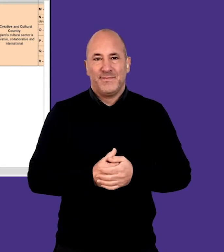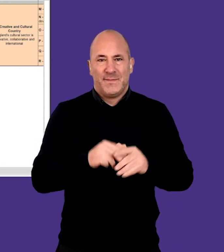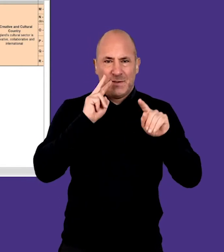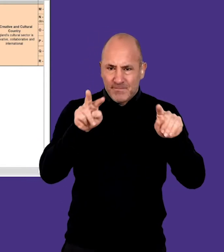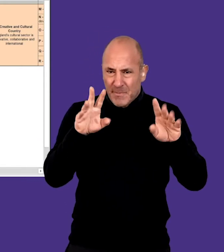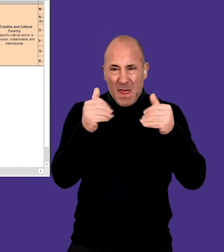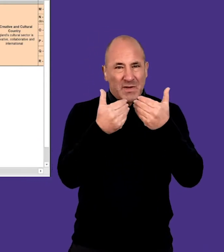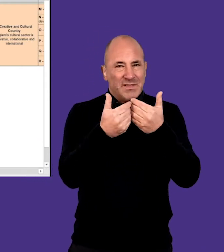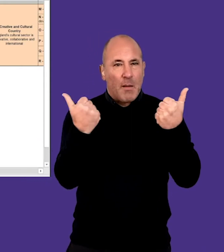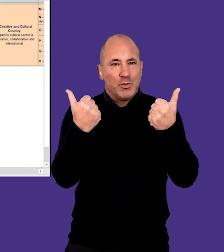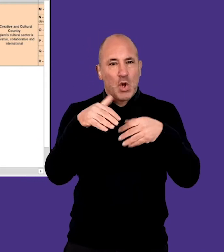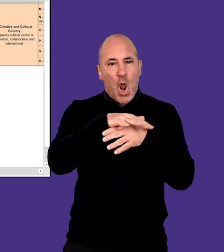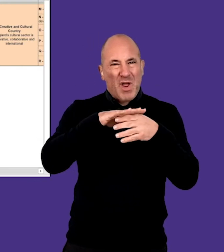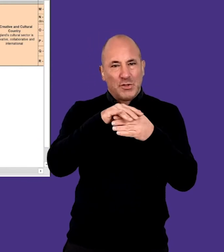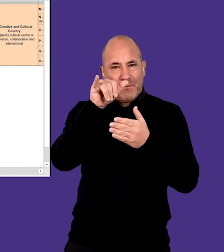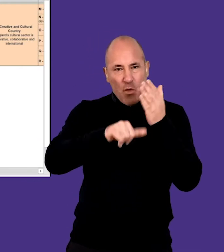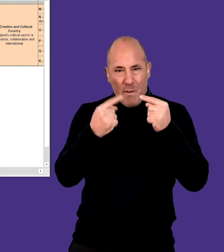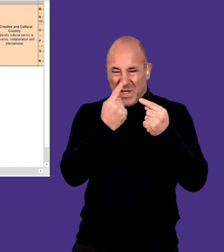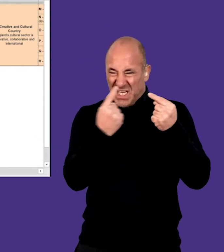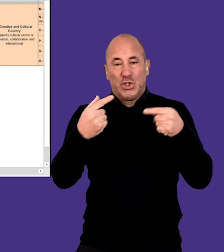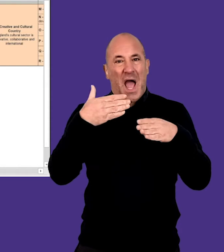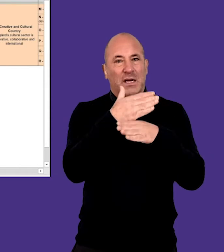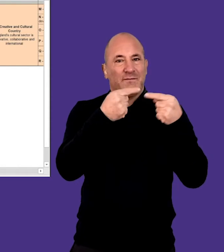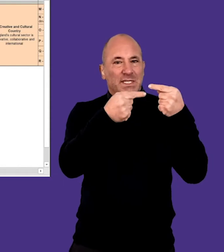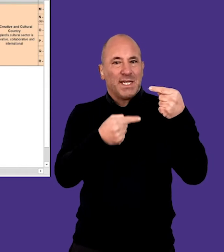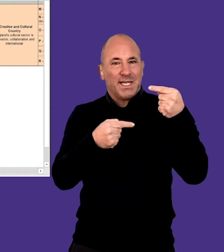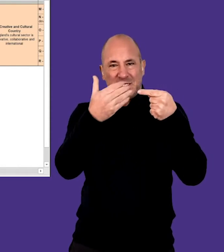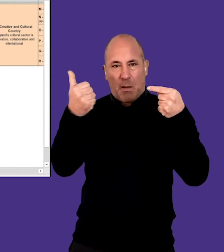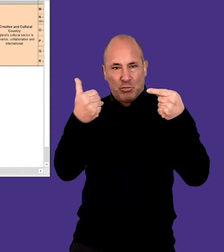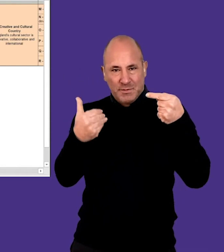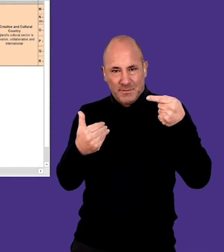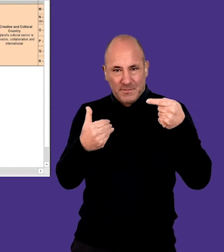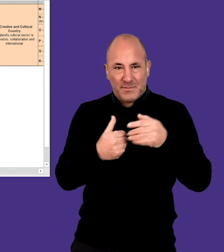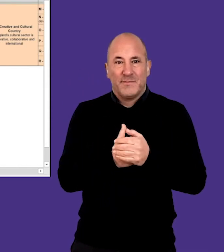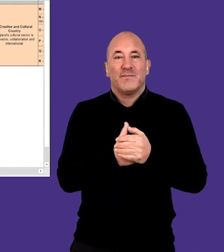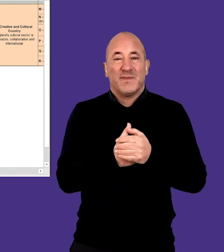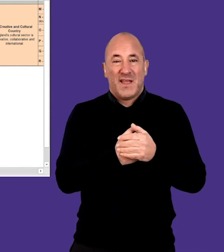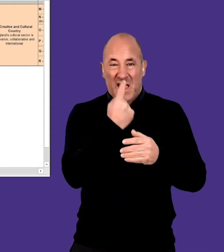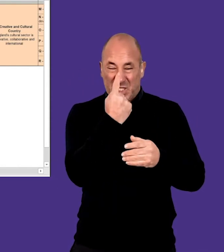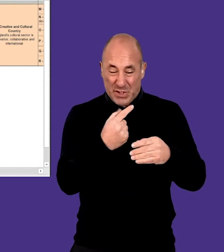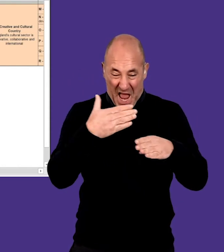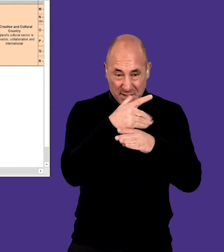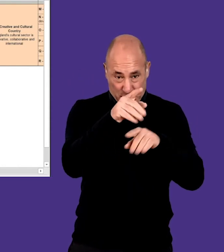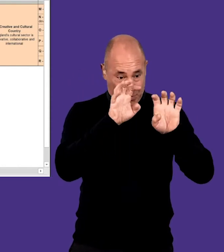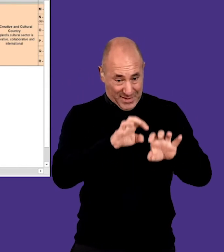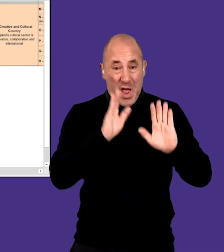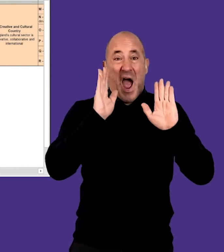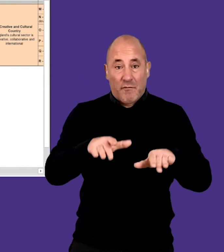You'll see that there's a separate location form for each proposed activity, and you'll need to complete these for